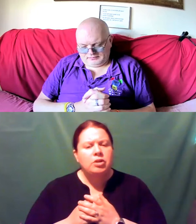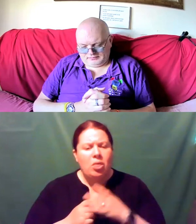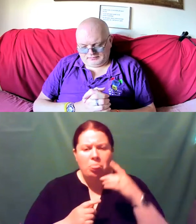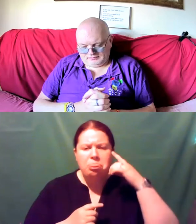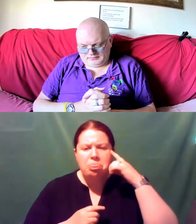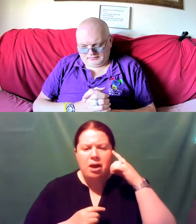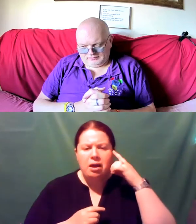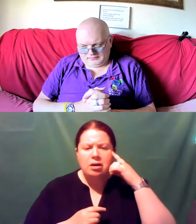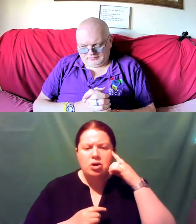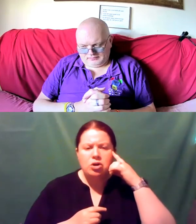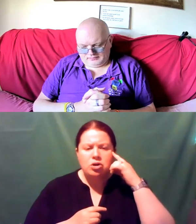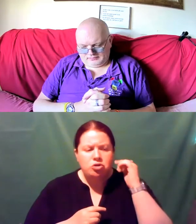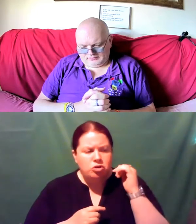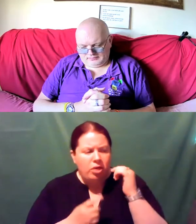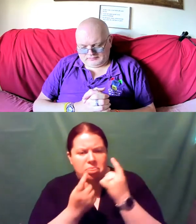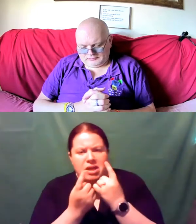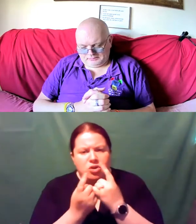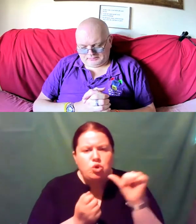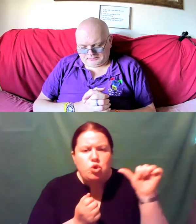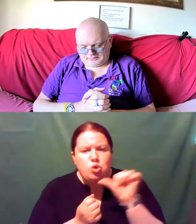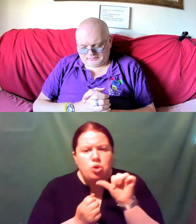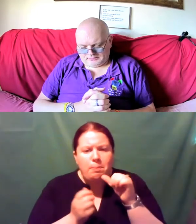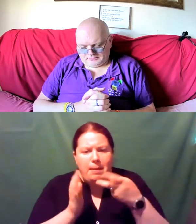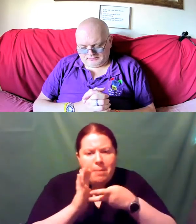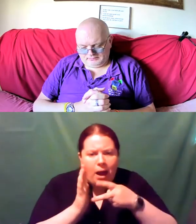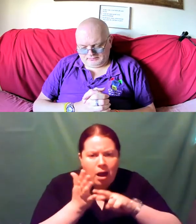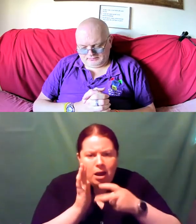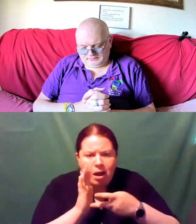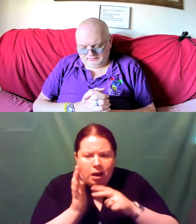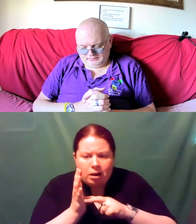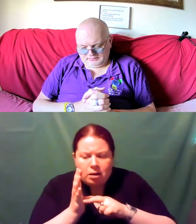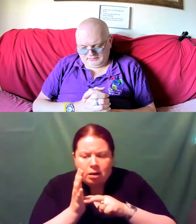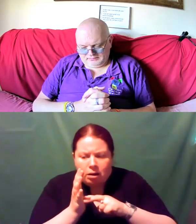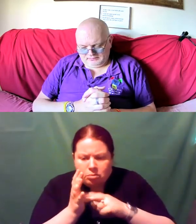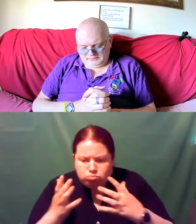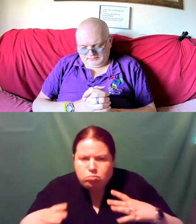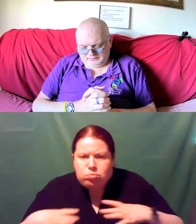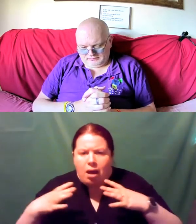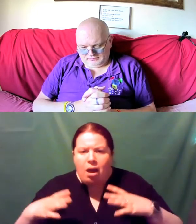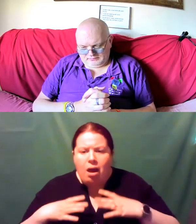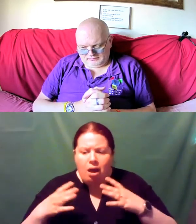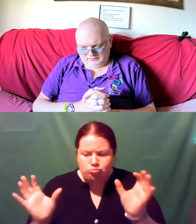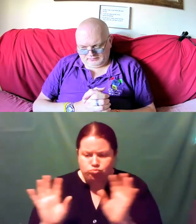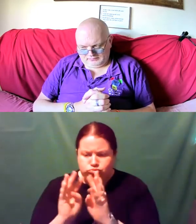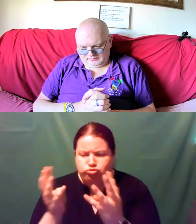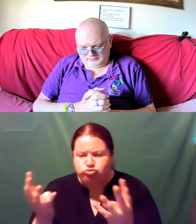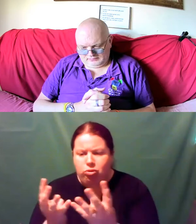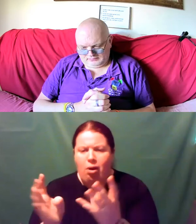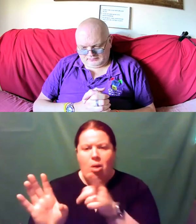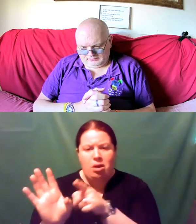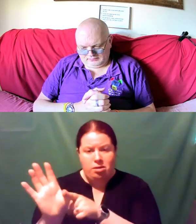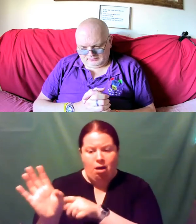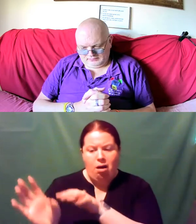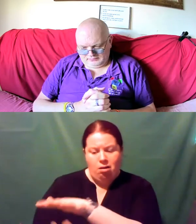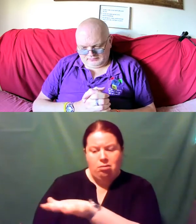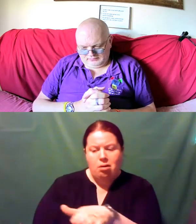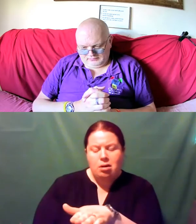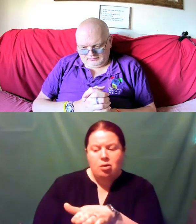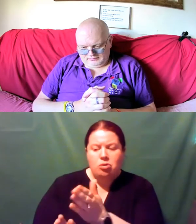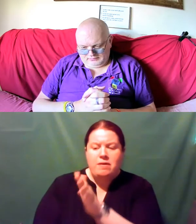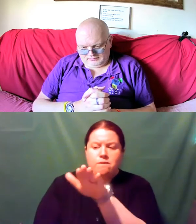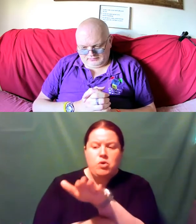should be things we should be planning around kind of equipping young queer people to lead within the context of Open Table